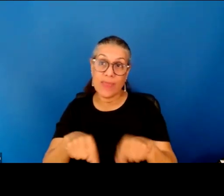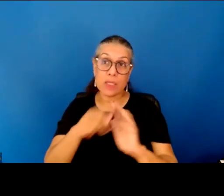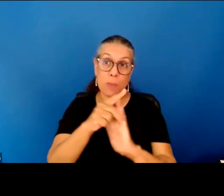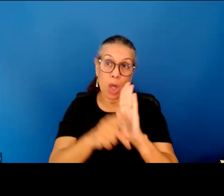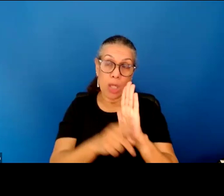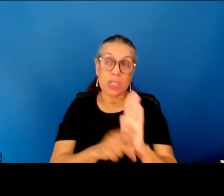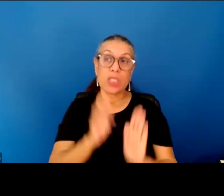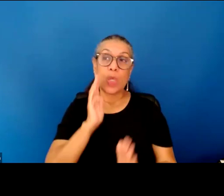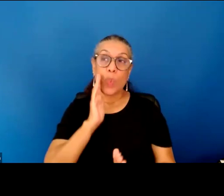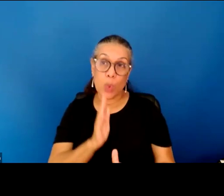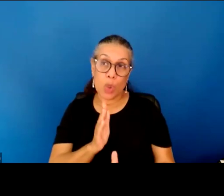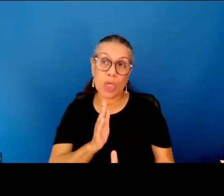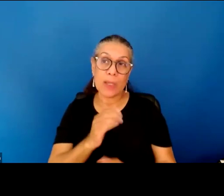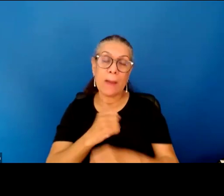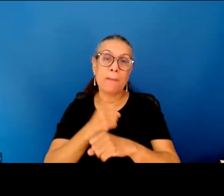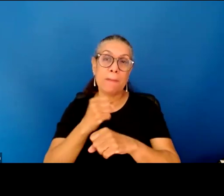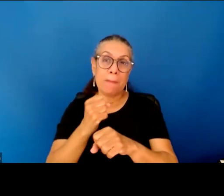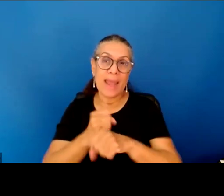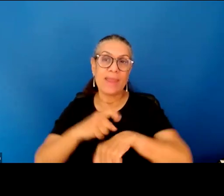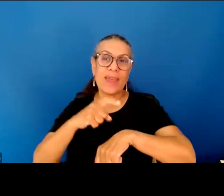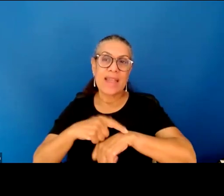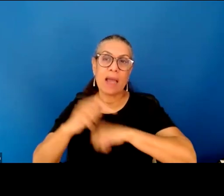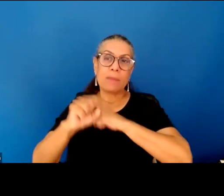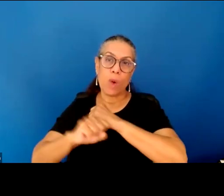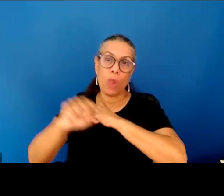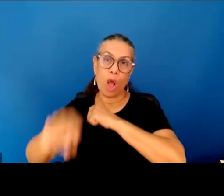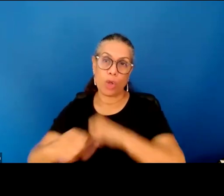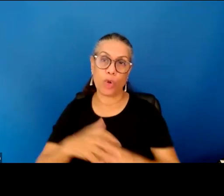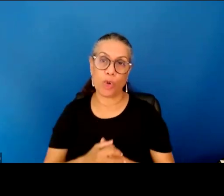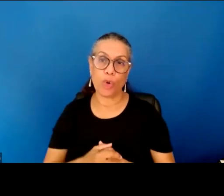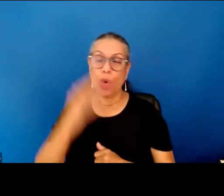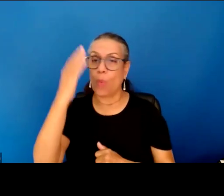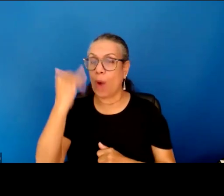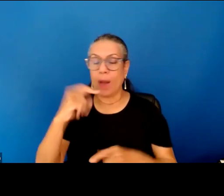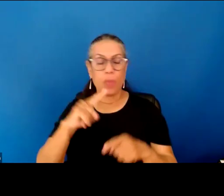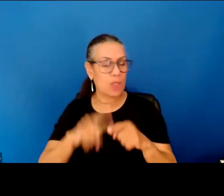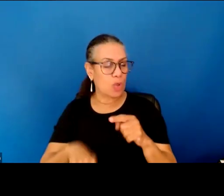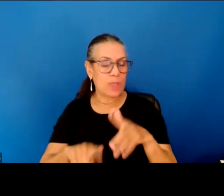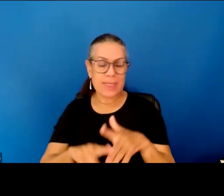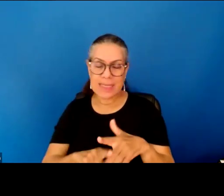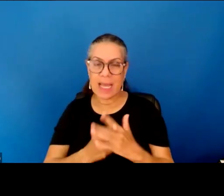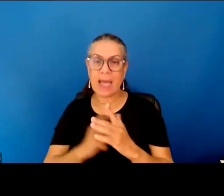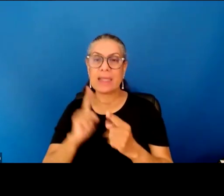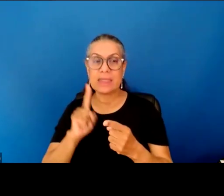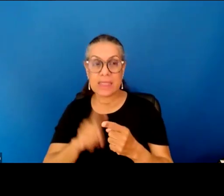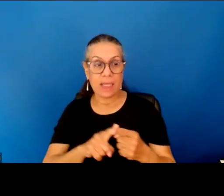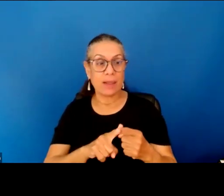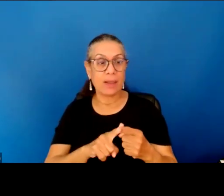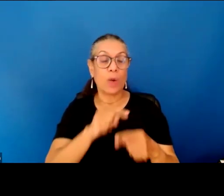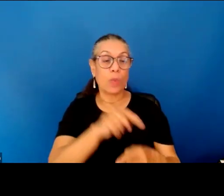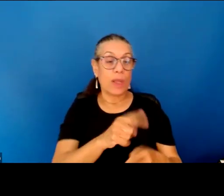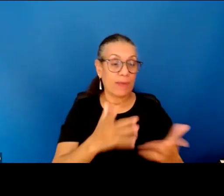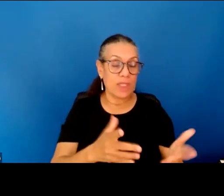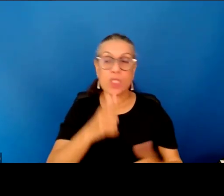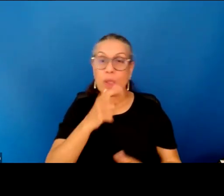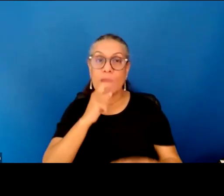would lengthen the time, especially because we wouldn't be able to start that process until we've confirmed who the eligible